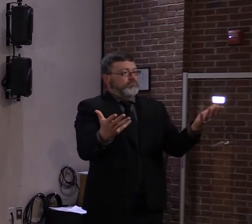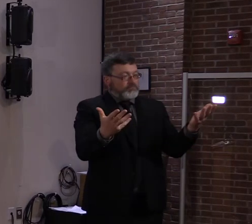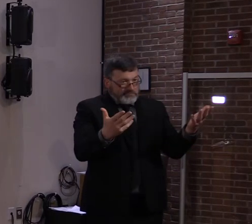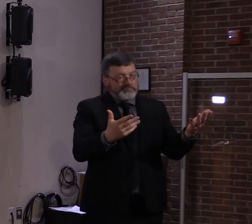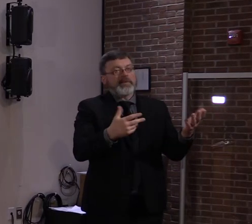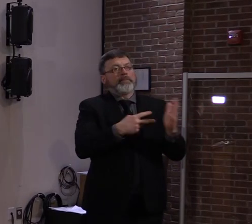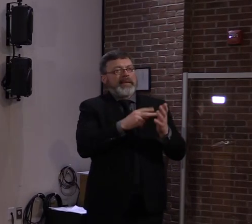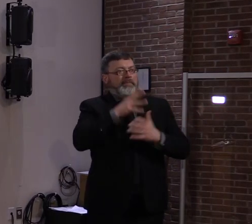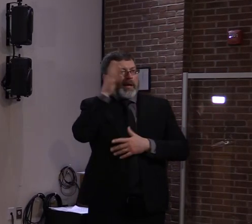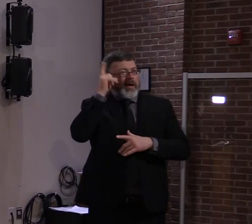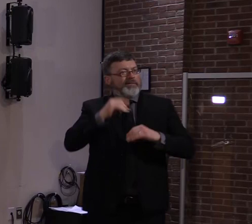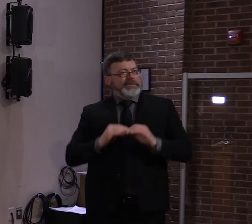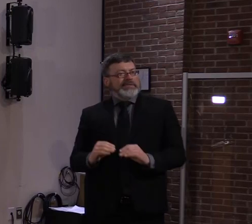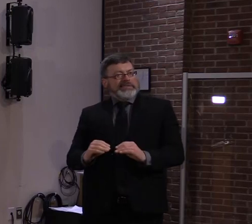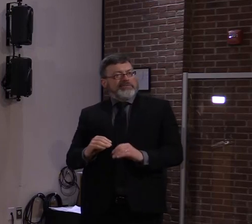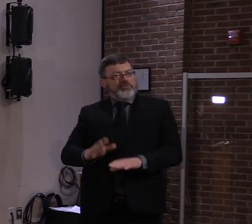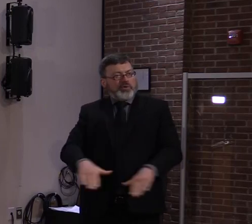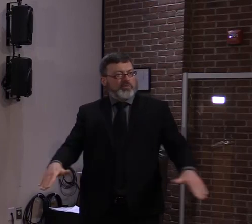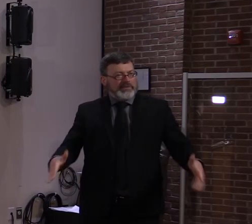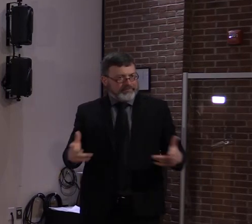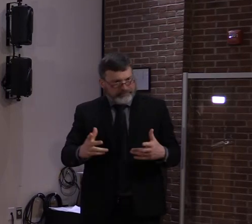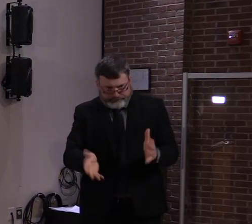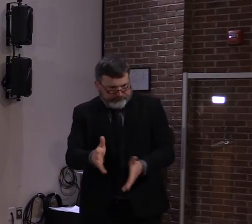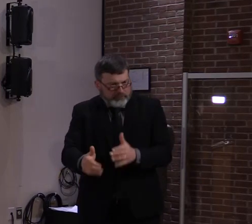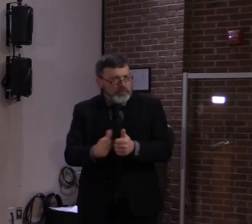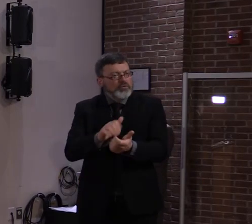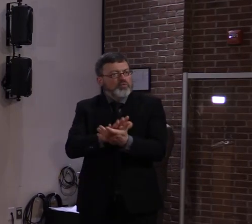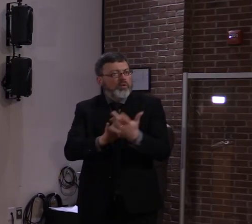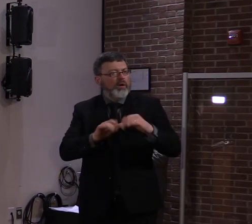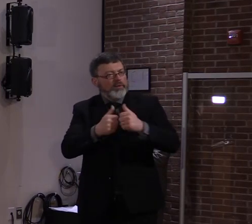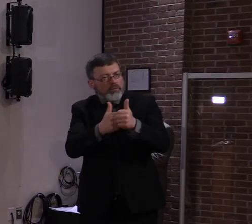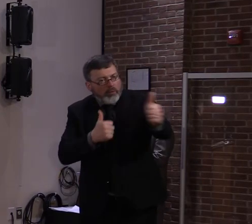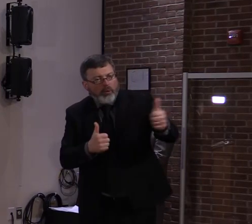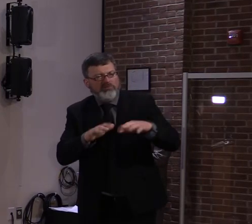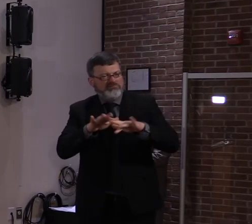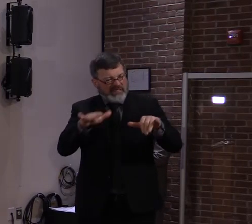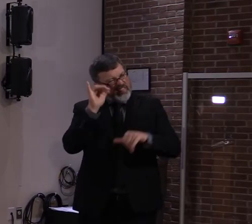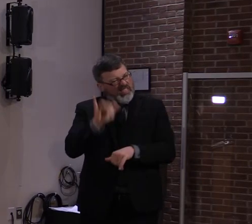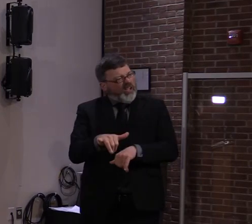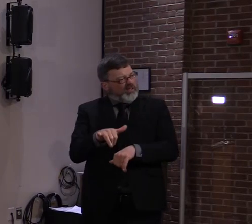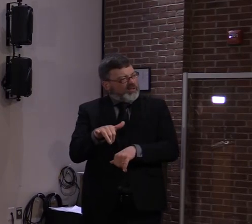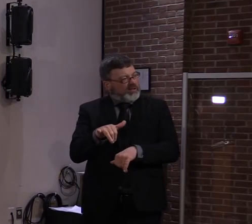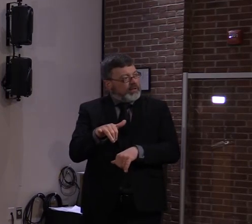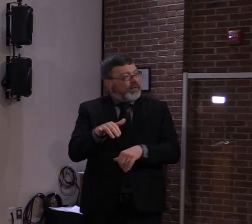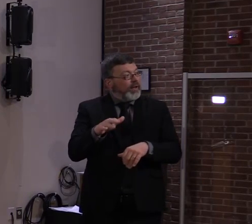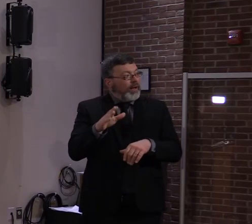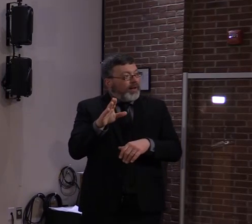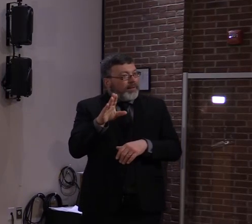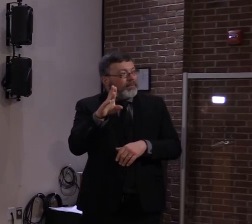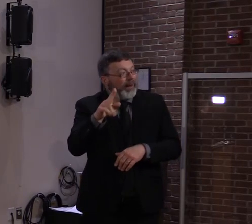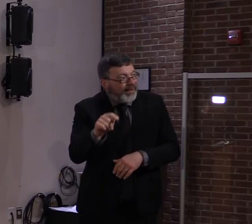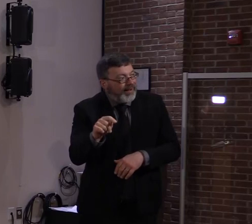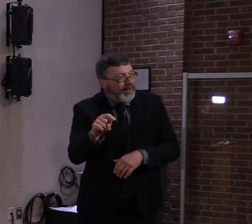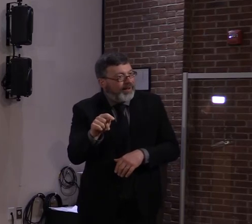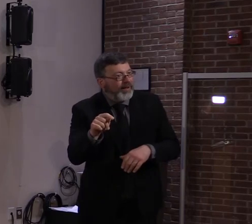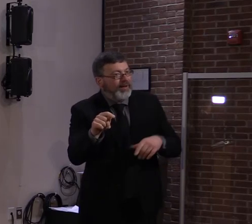So, for instance, there is a question right now before the U.S. Department of Labor